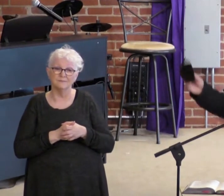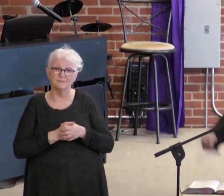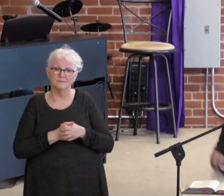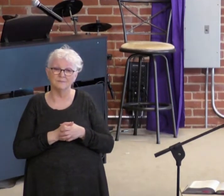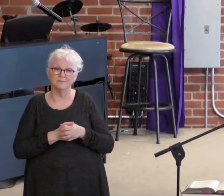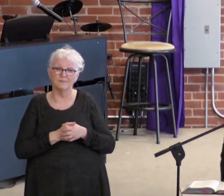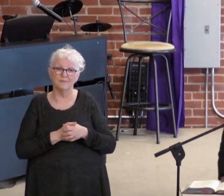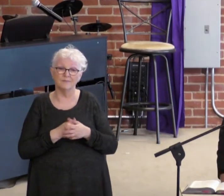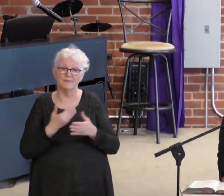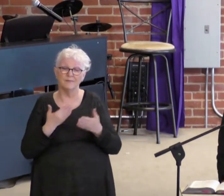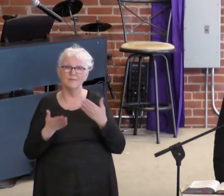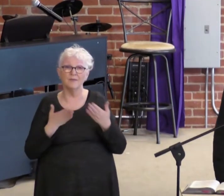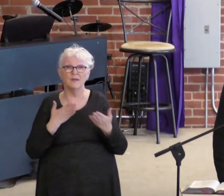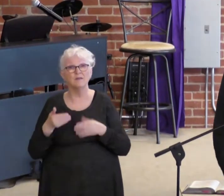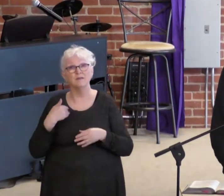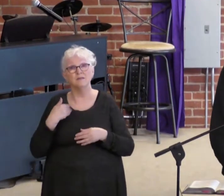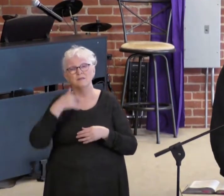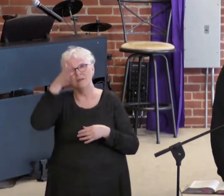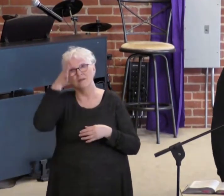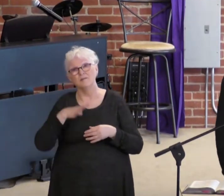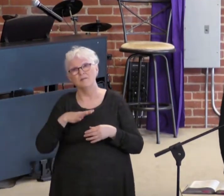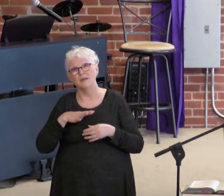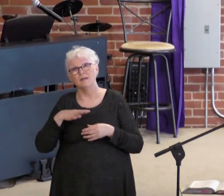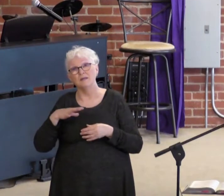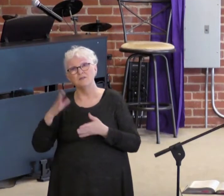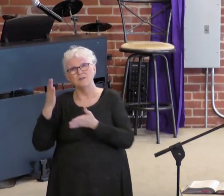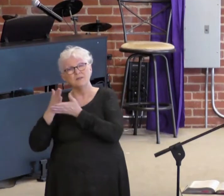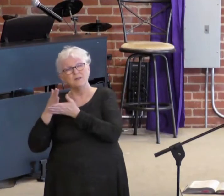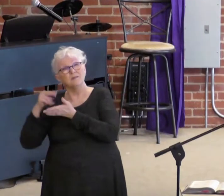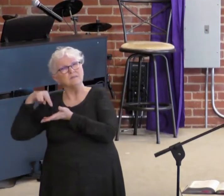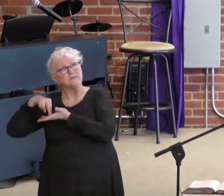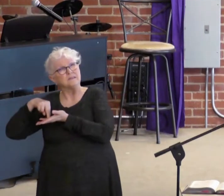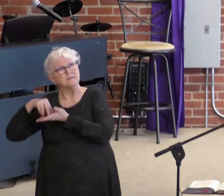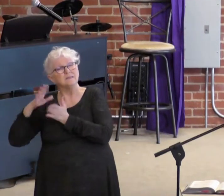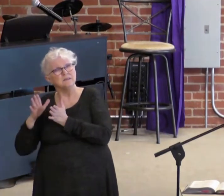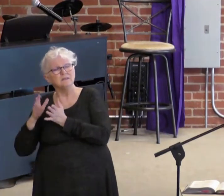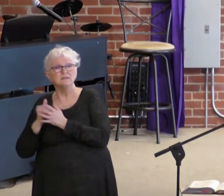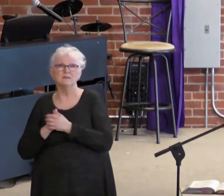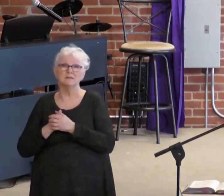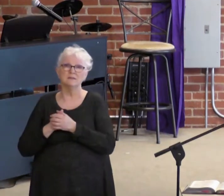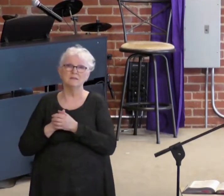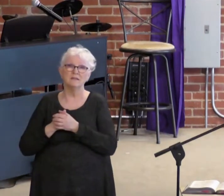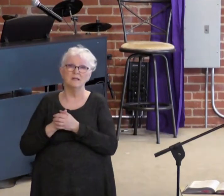maybe this young man had just stopped and thought, I don't know if it's worth it one more time.